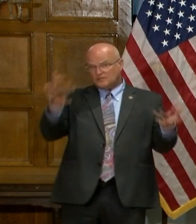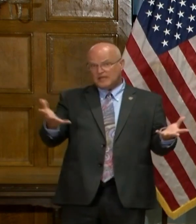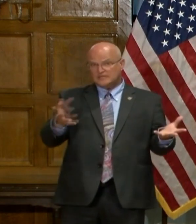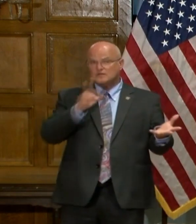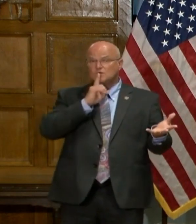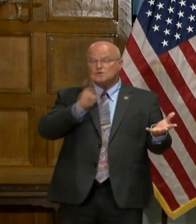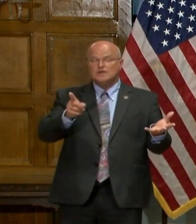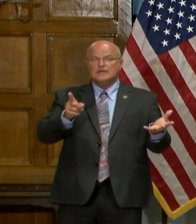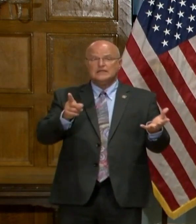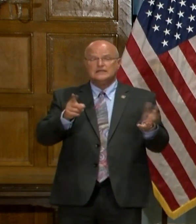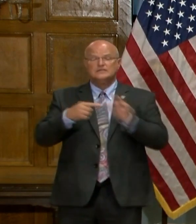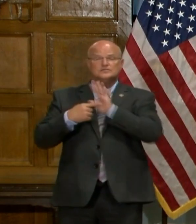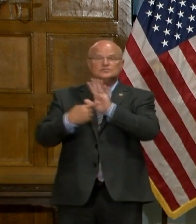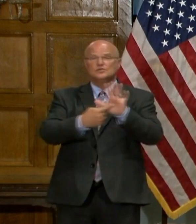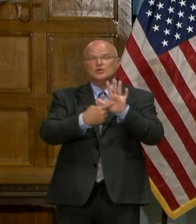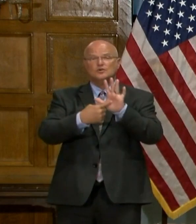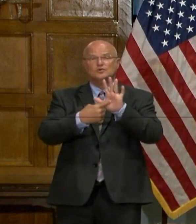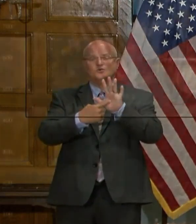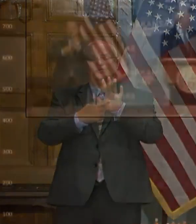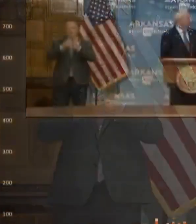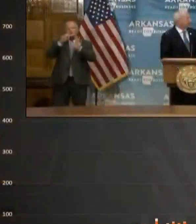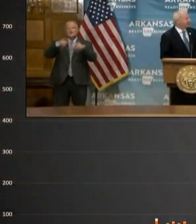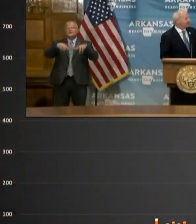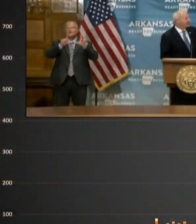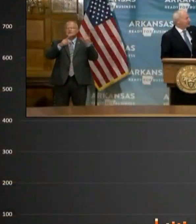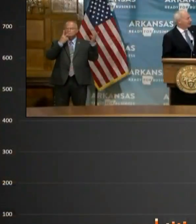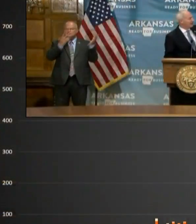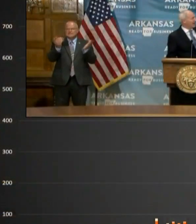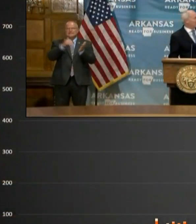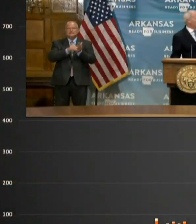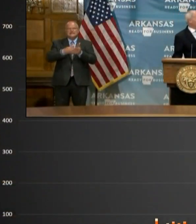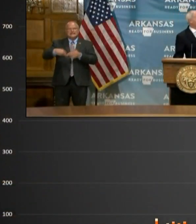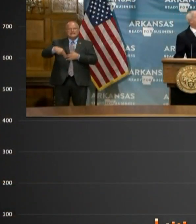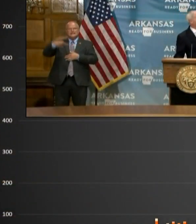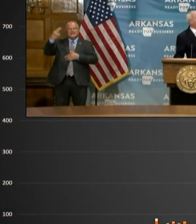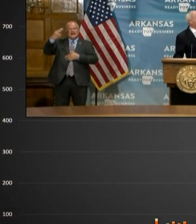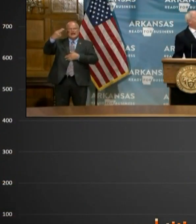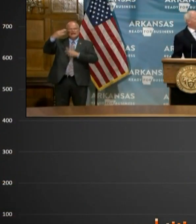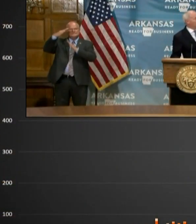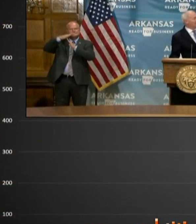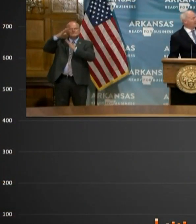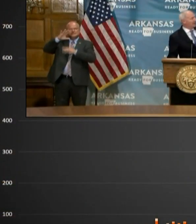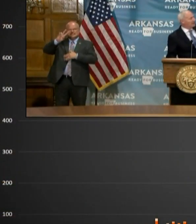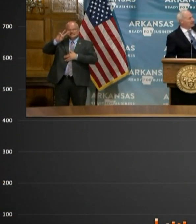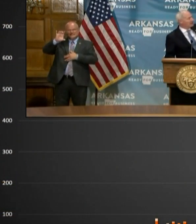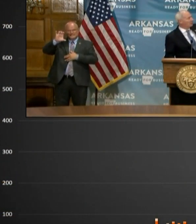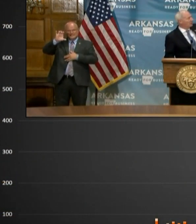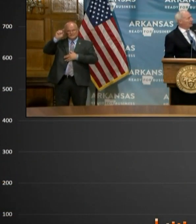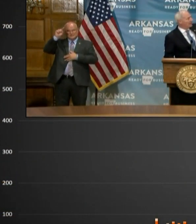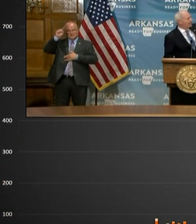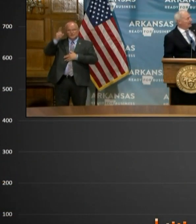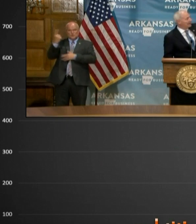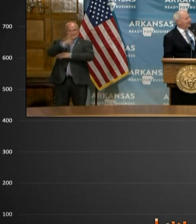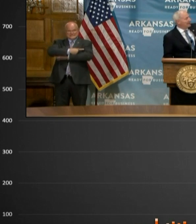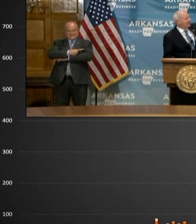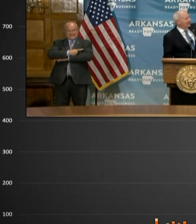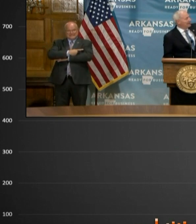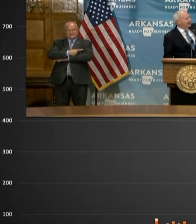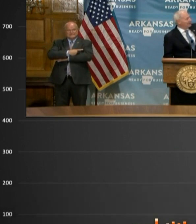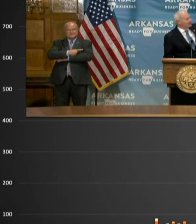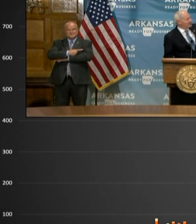really portrayed by graph, here again you see sort of the high water mark, over 700 cases in one